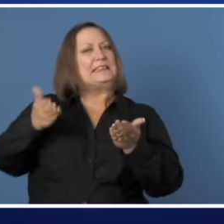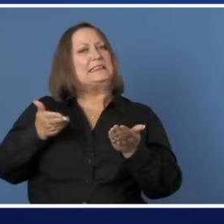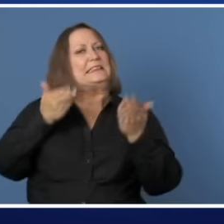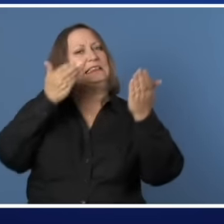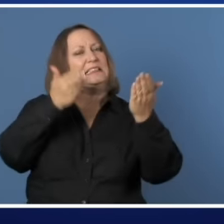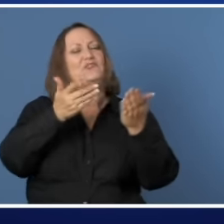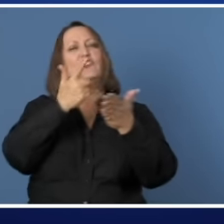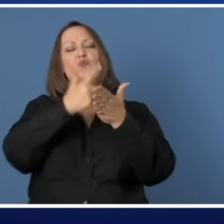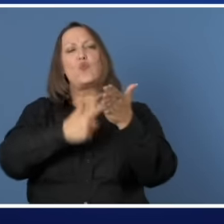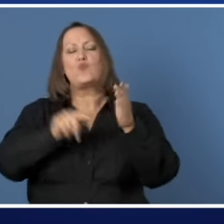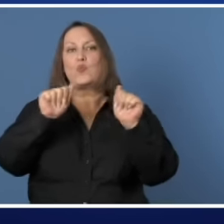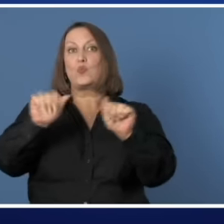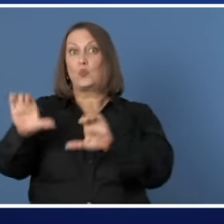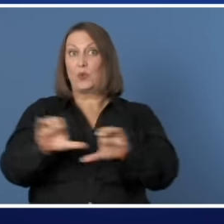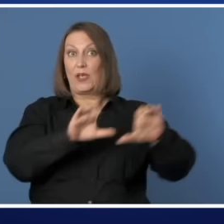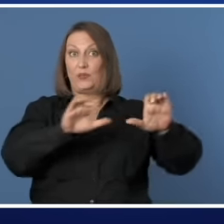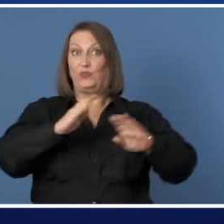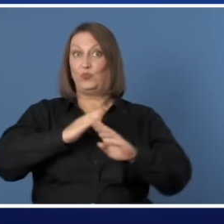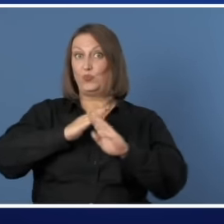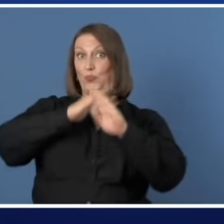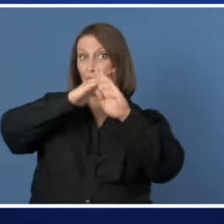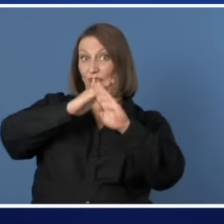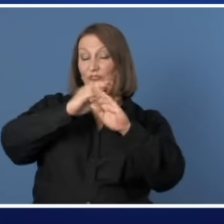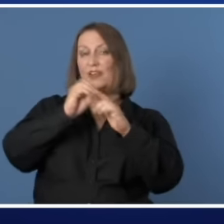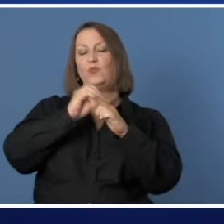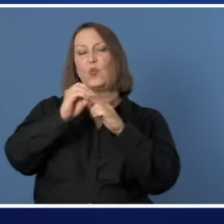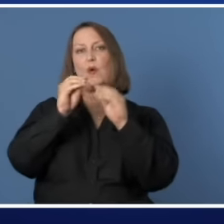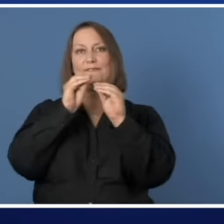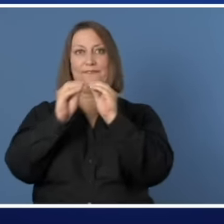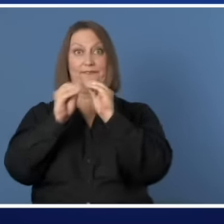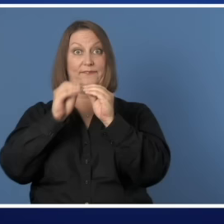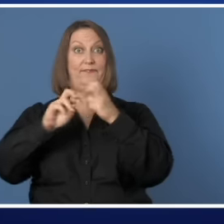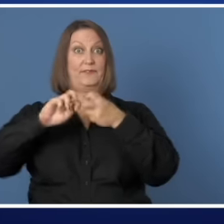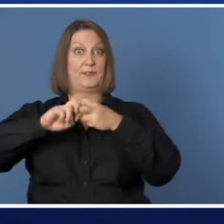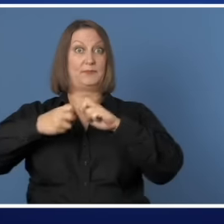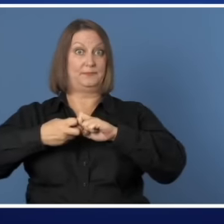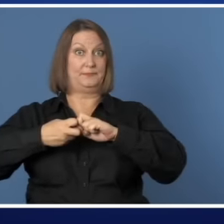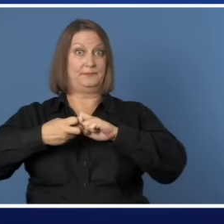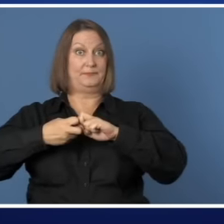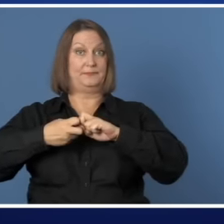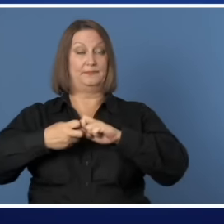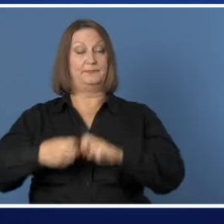and corrective measures you can take if necessary.